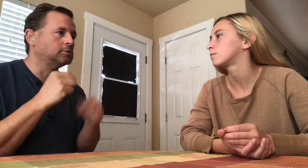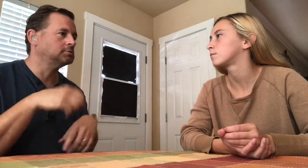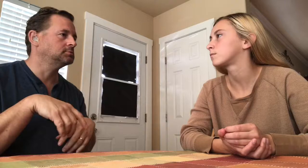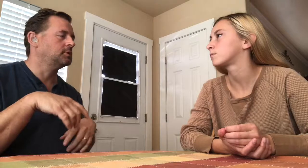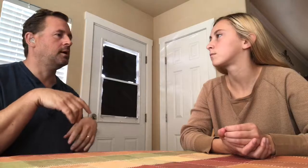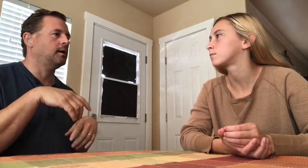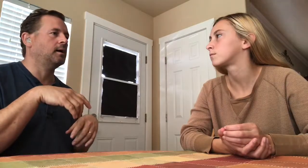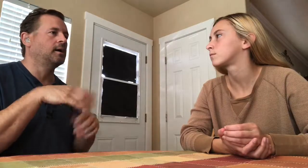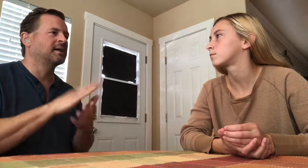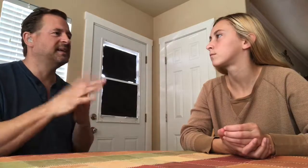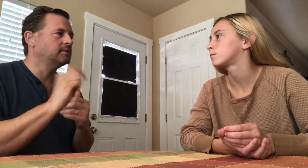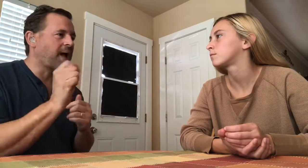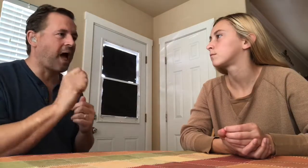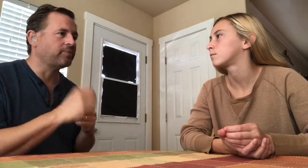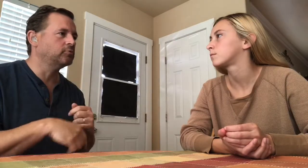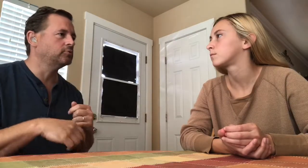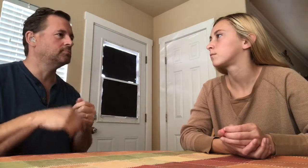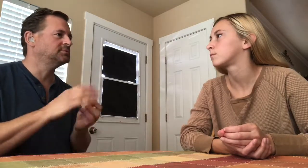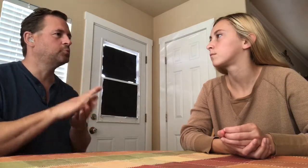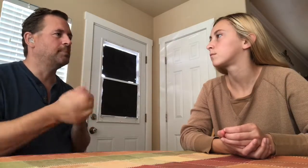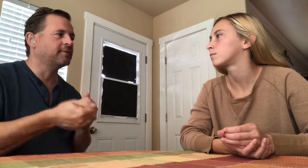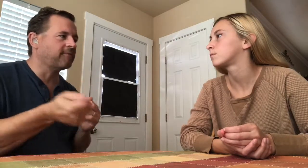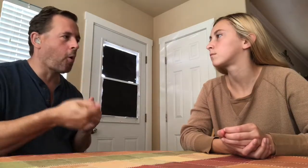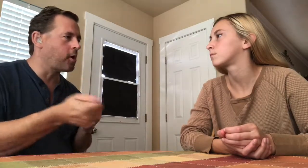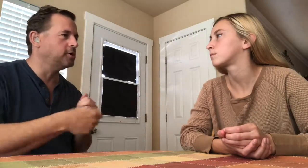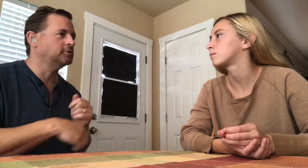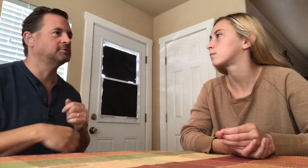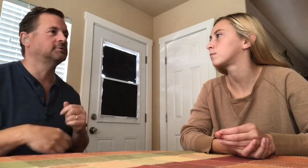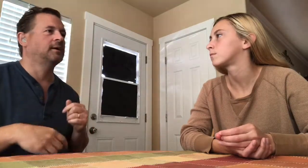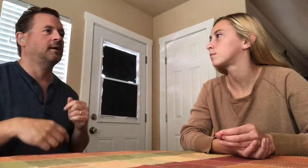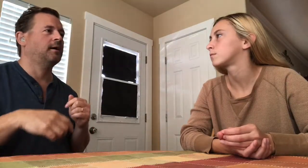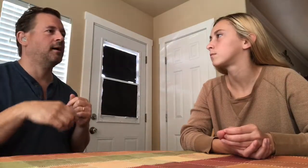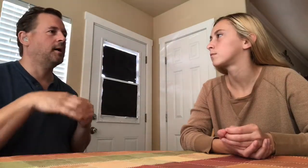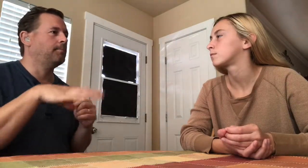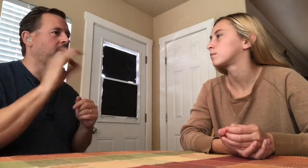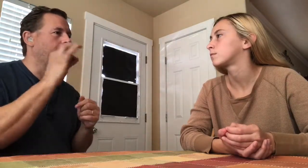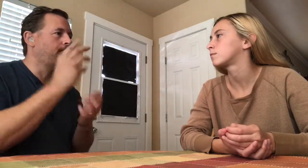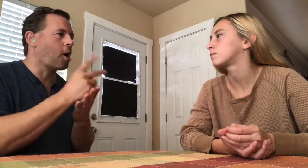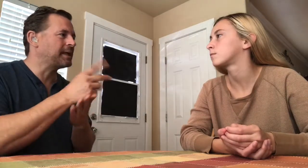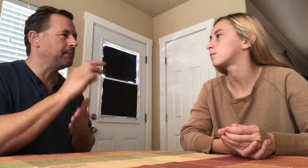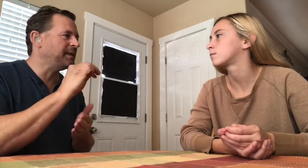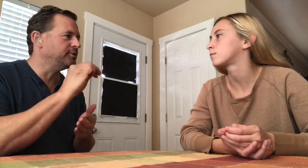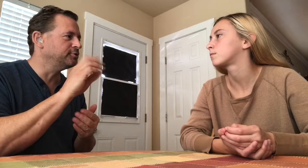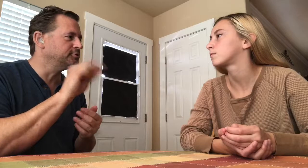towels, clean the bathroom, sweep the floor, pick up parking meters,